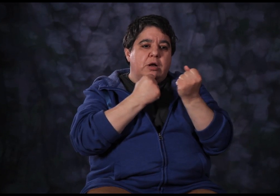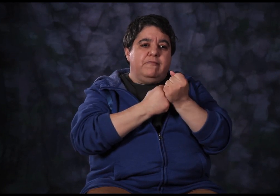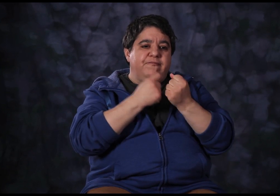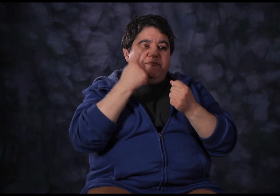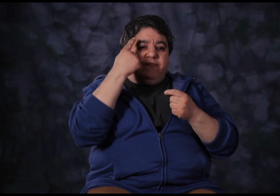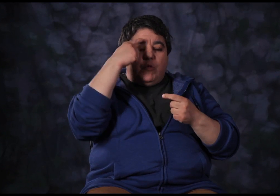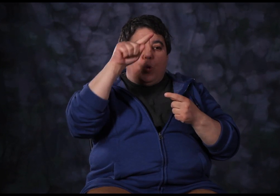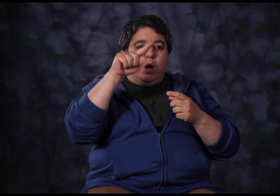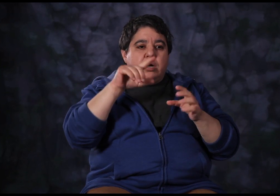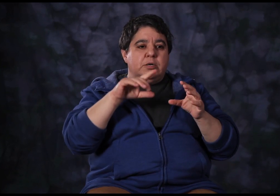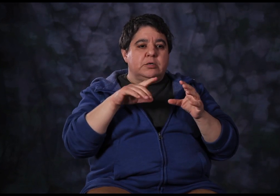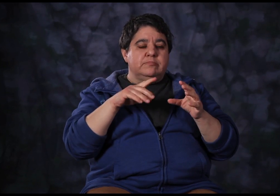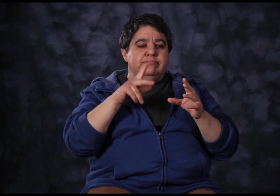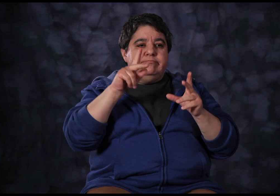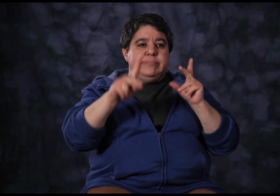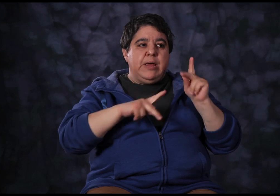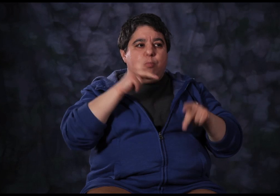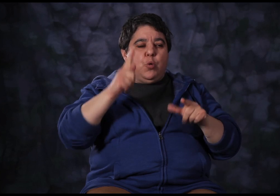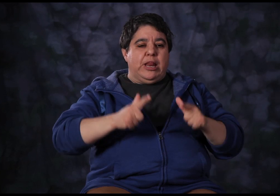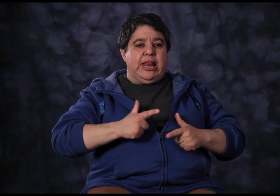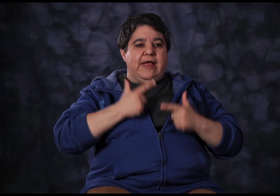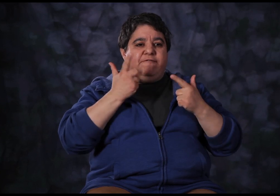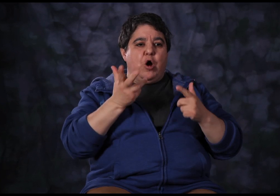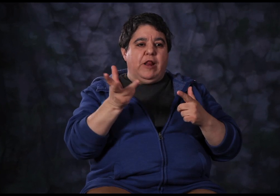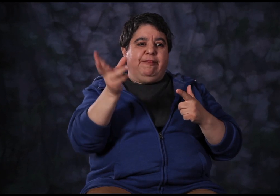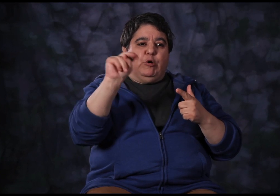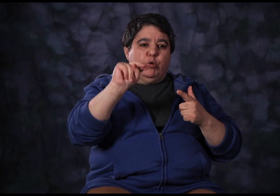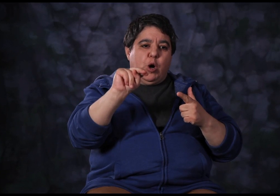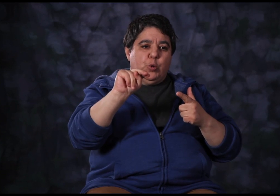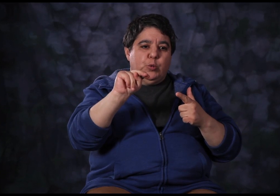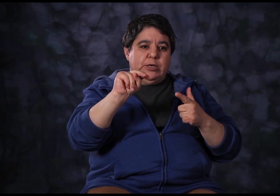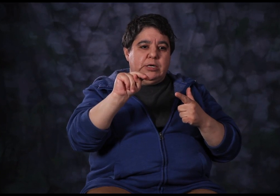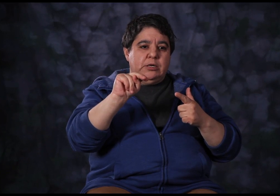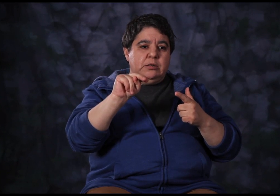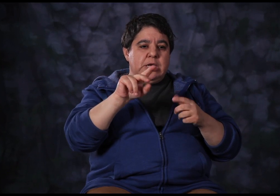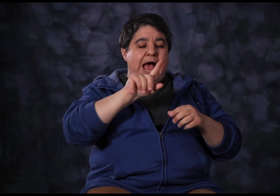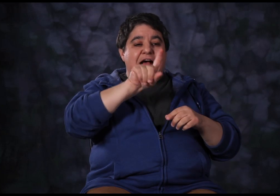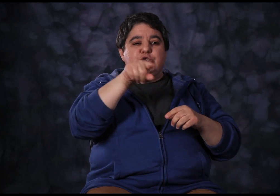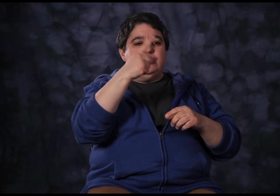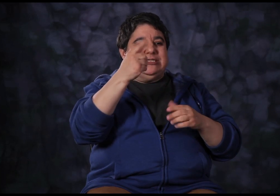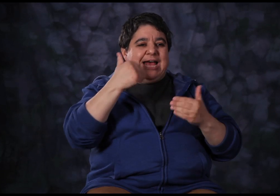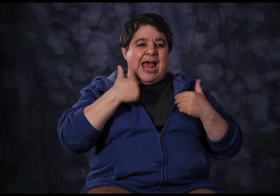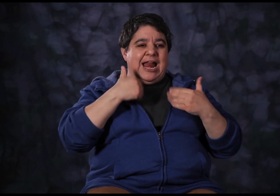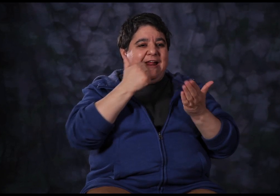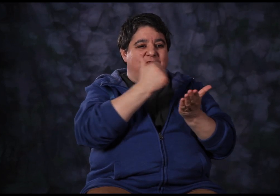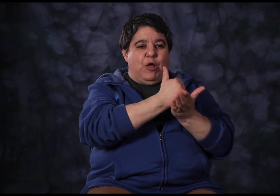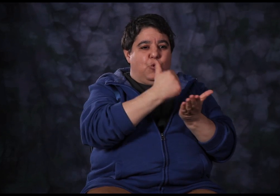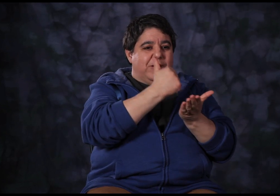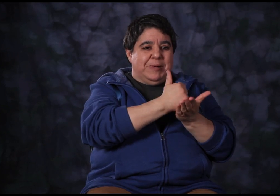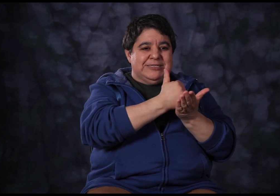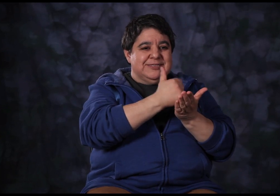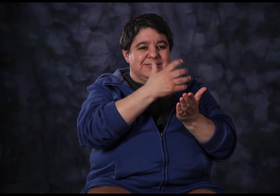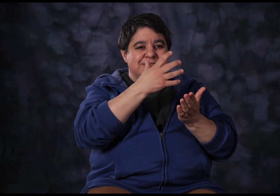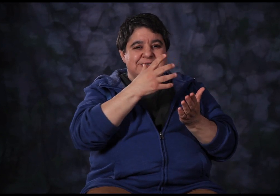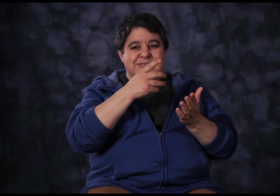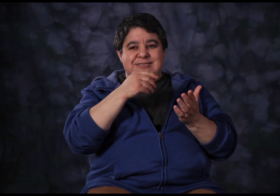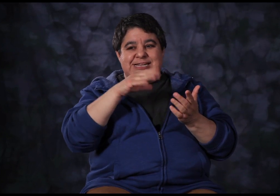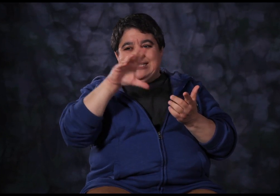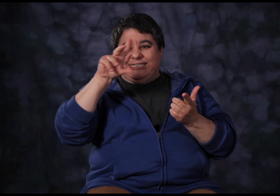And at that time, there was no support services for deaf people who were living independently. I had my therapist, I had my